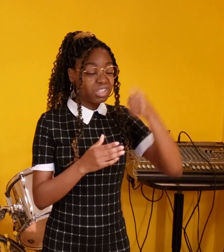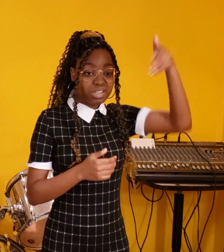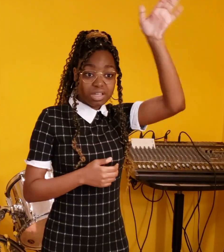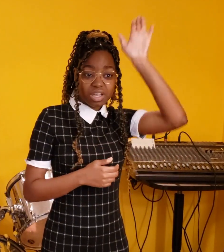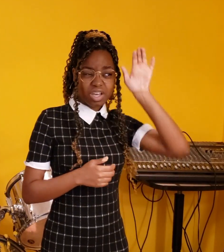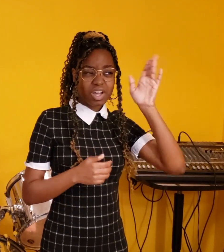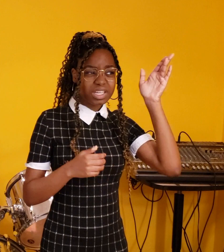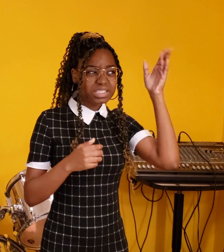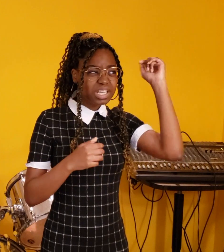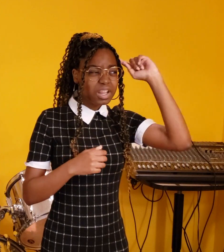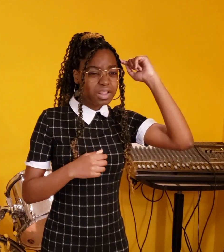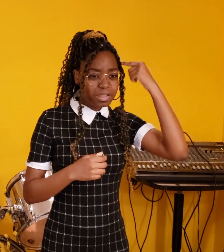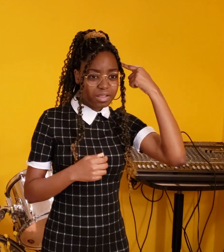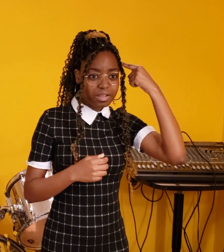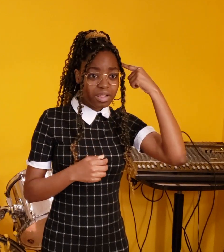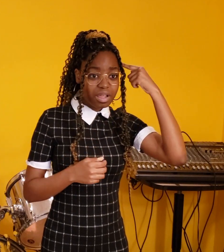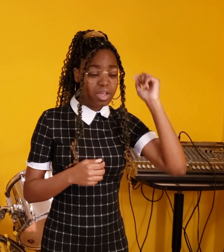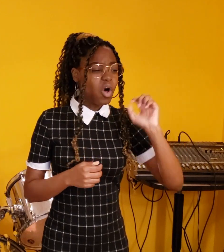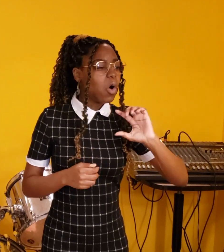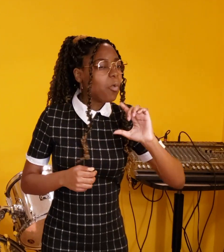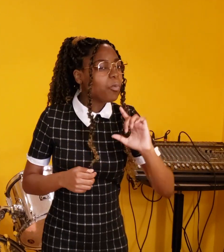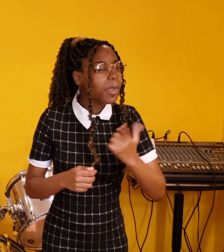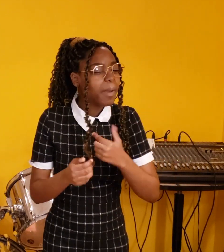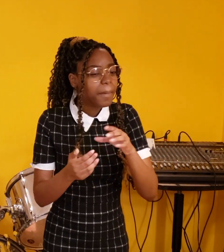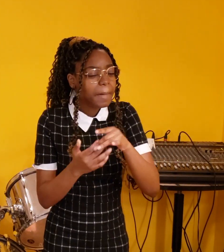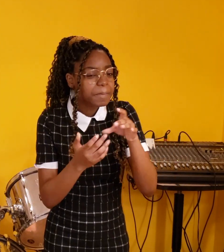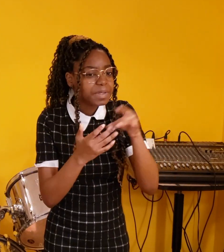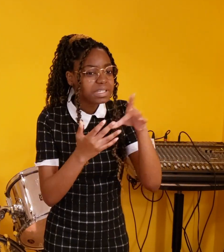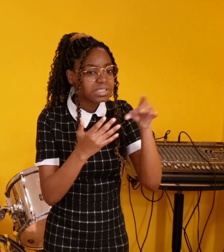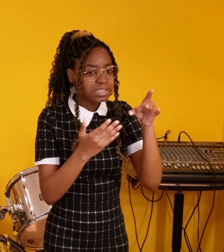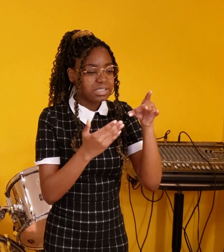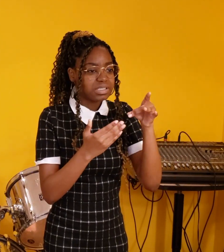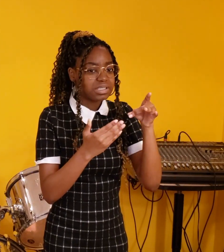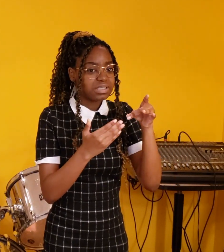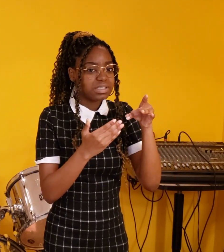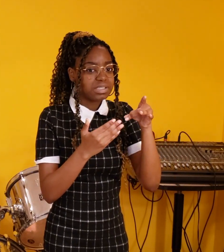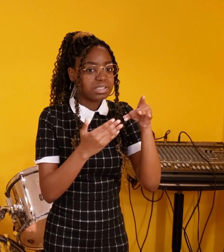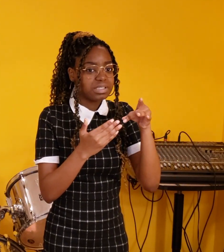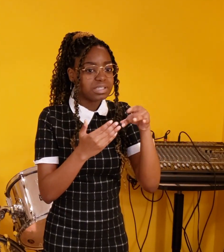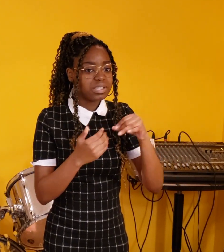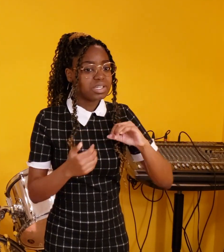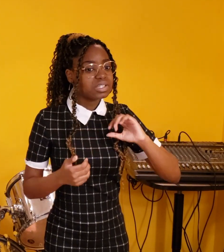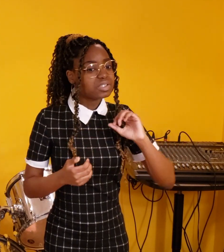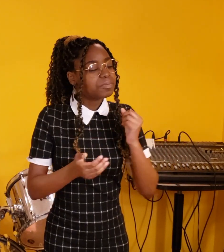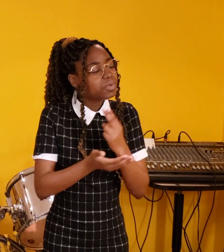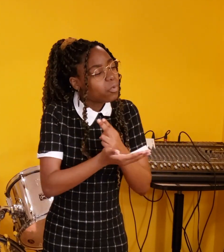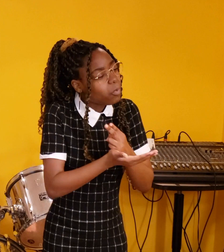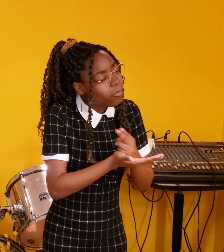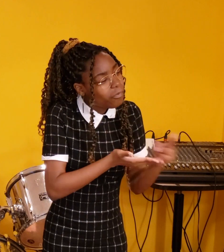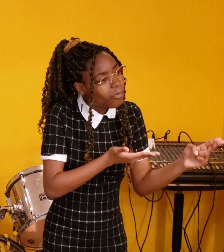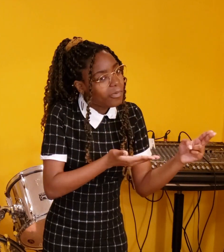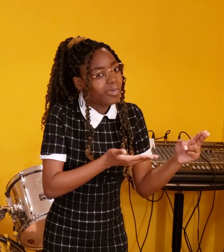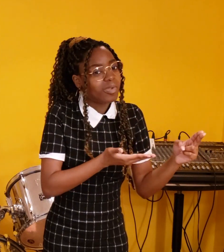We were chosen to be holy and blameless before him, as we've seen in our passages.